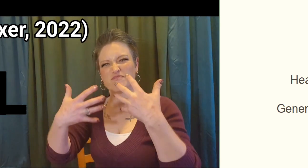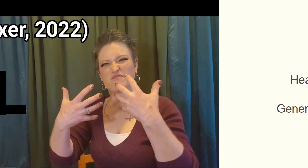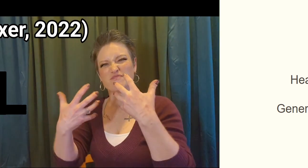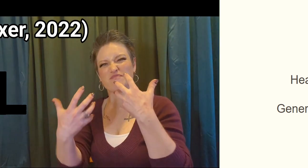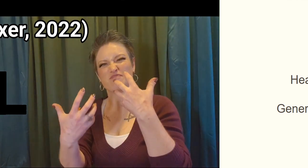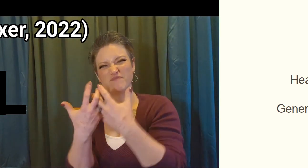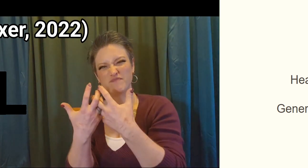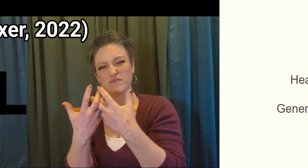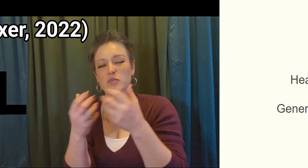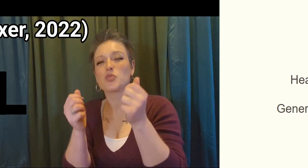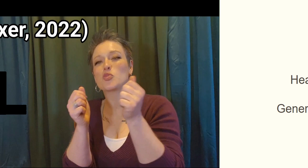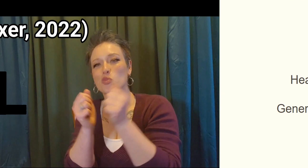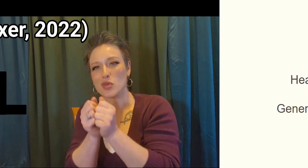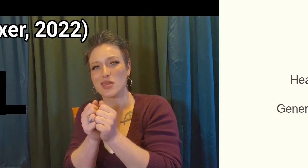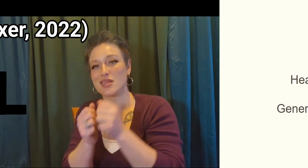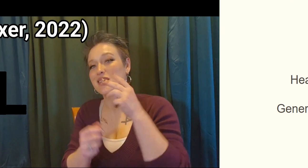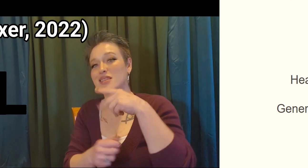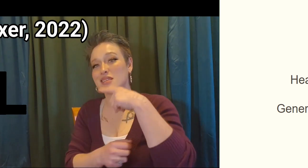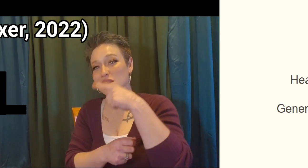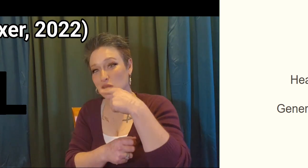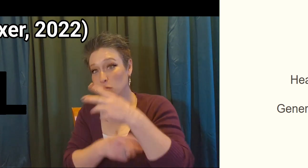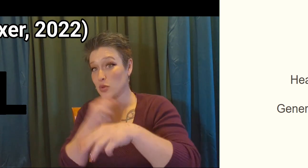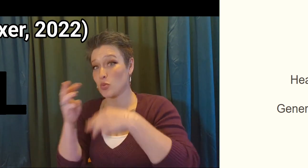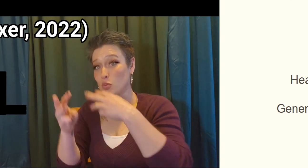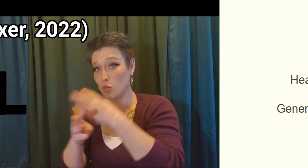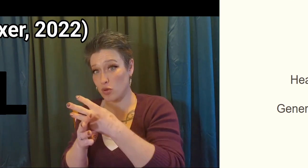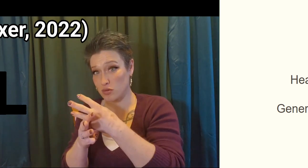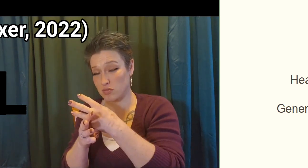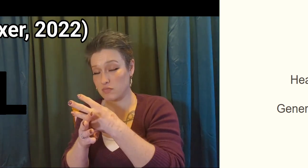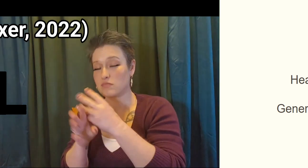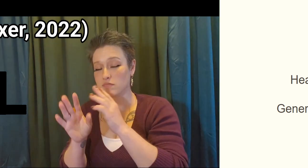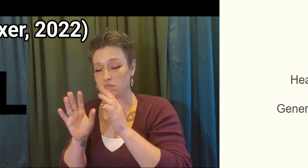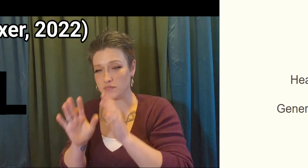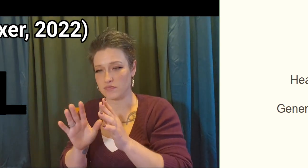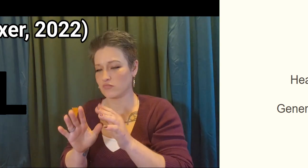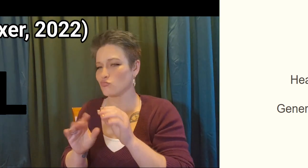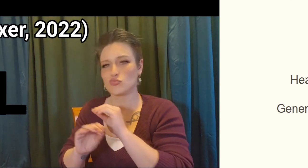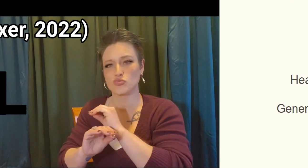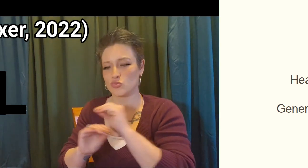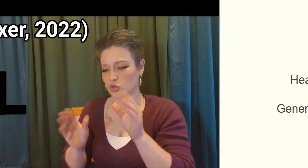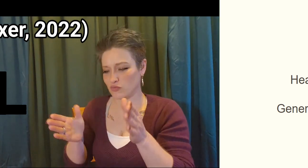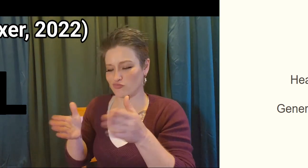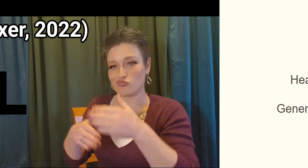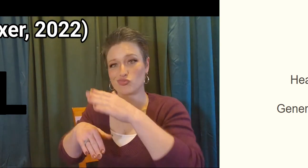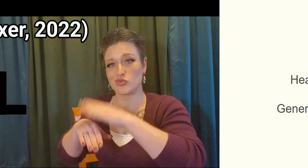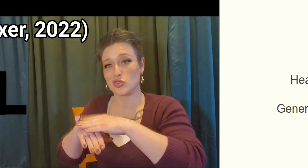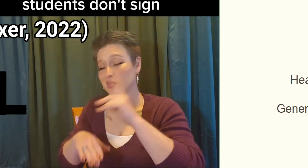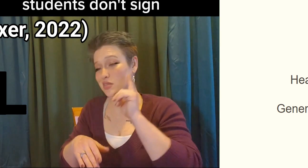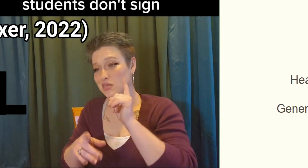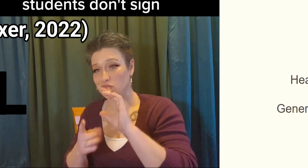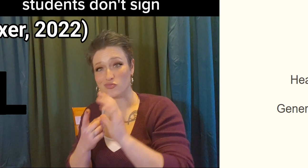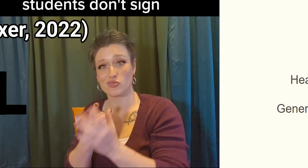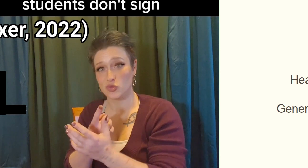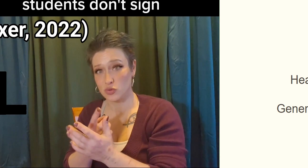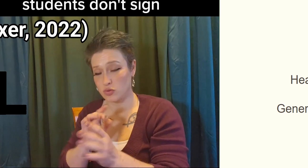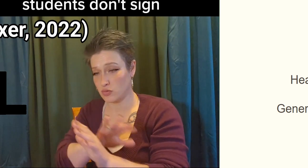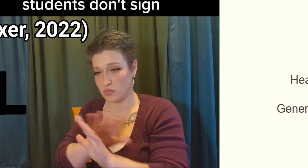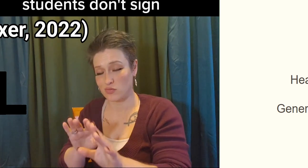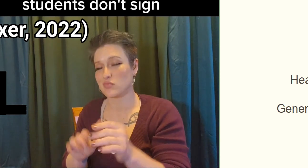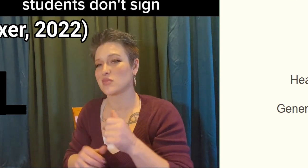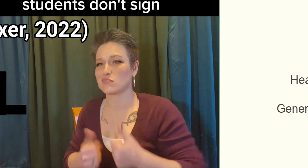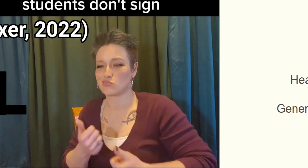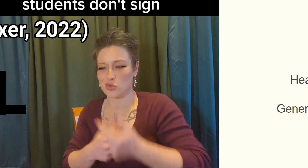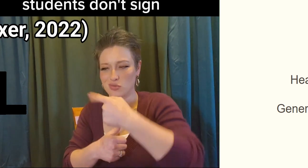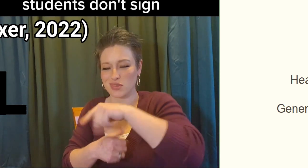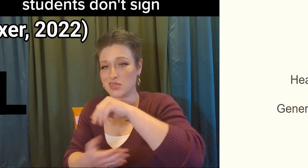is on integrating with the hearing world. Now, there's